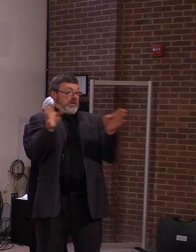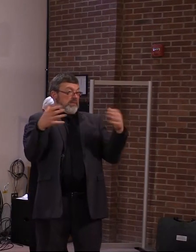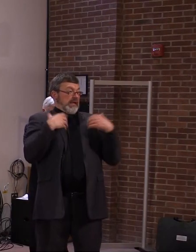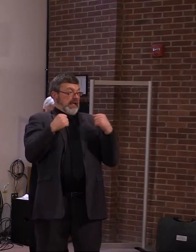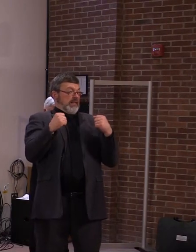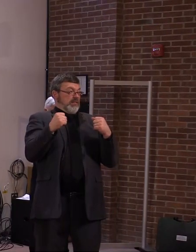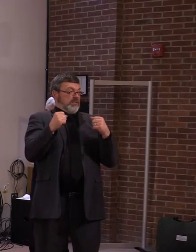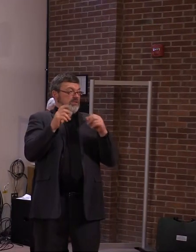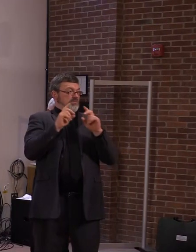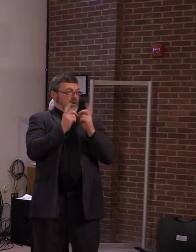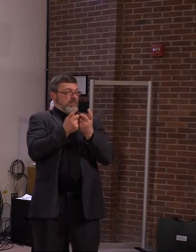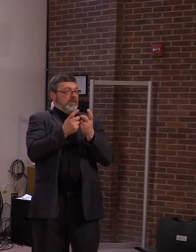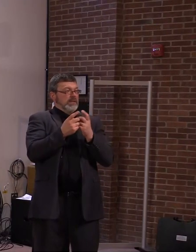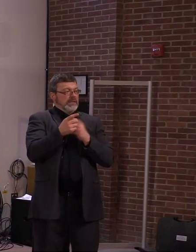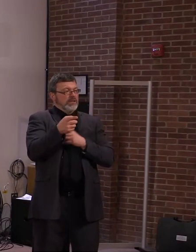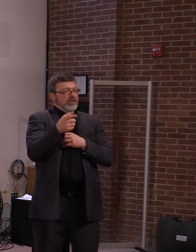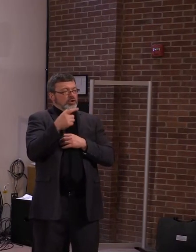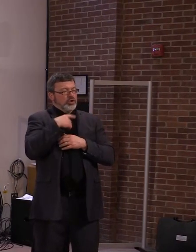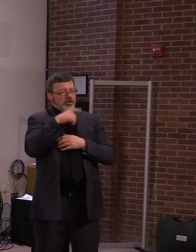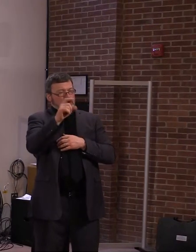to only